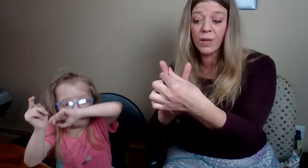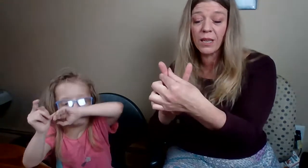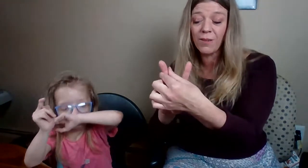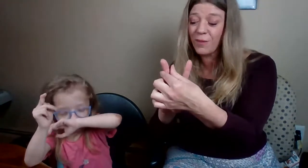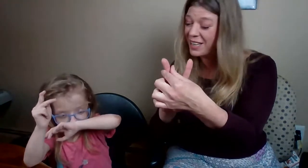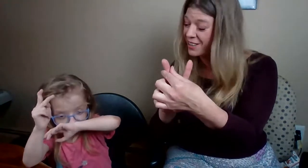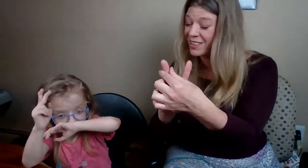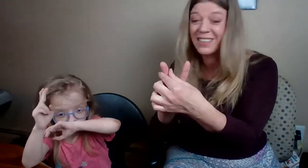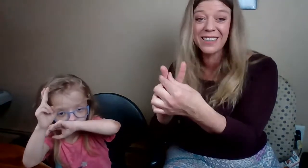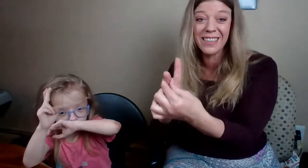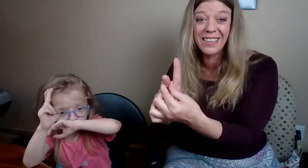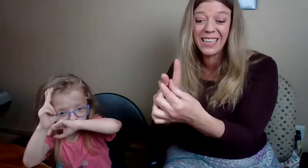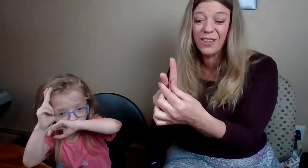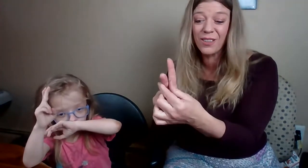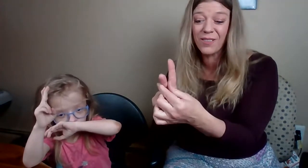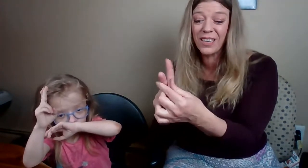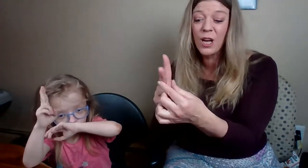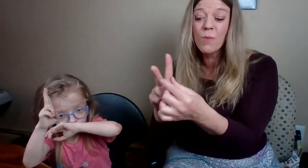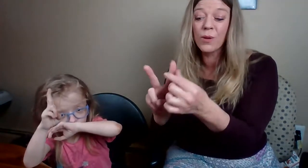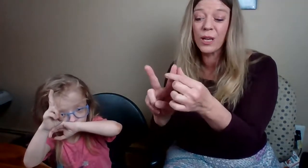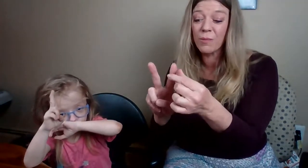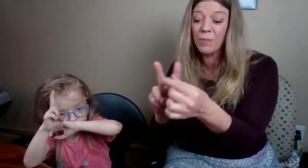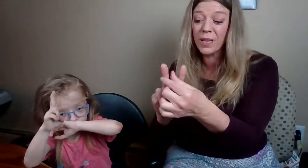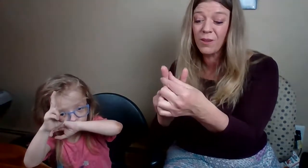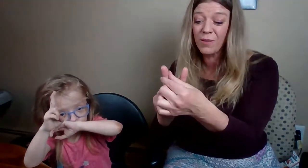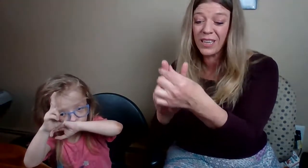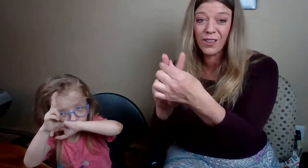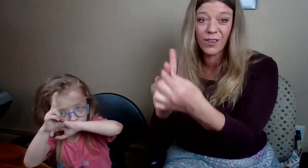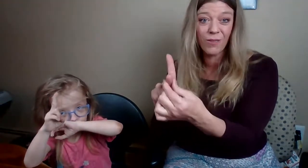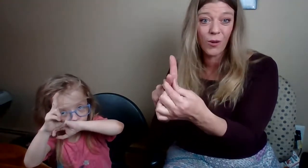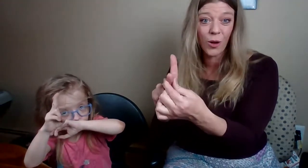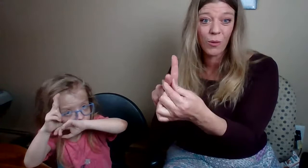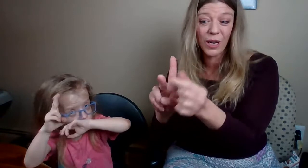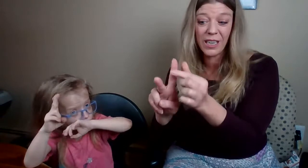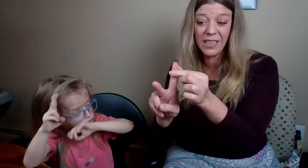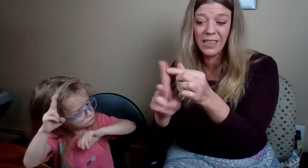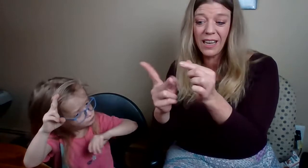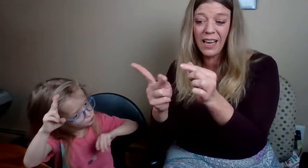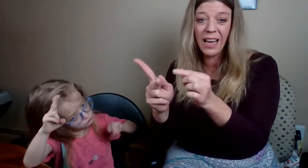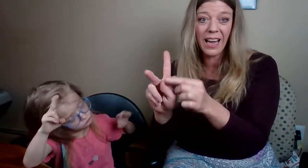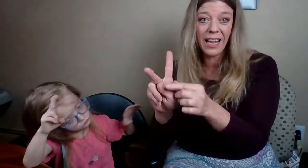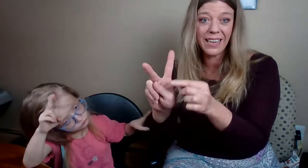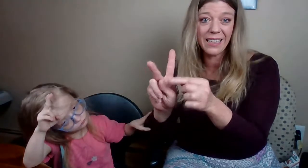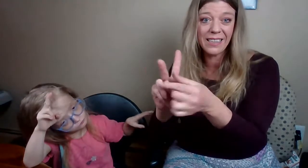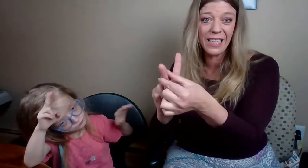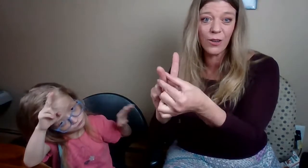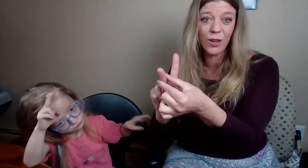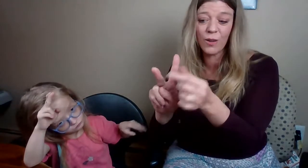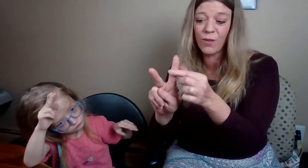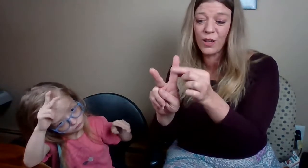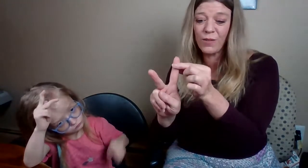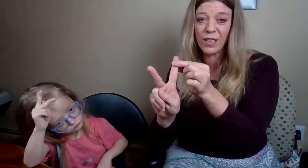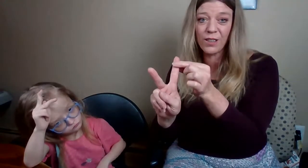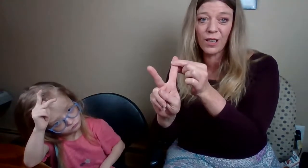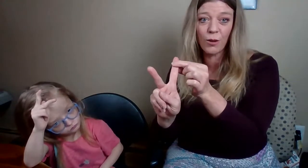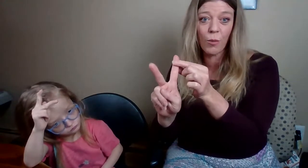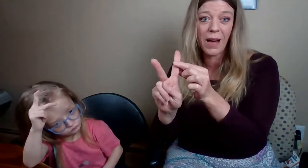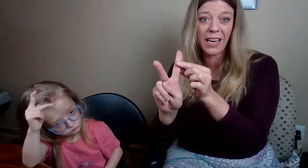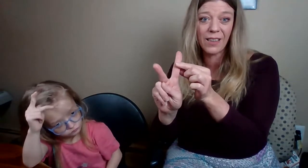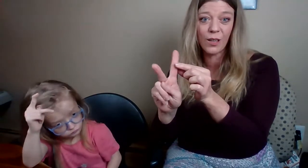middle finger, excuse me, bring your middle finger forward, and your first finger is going to go back a little